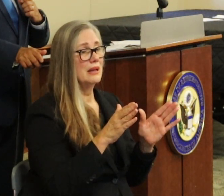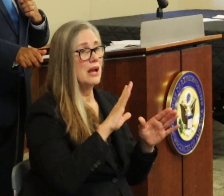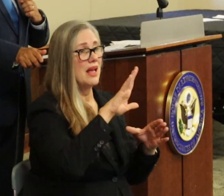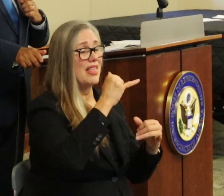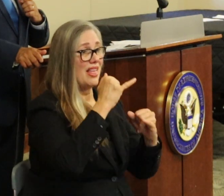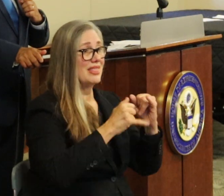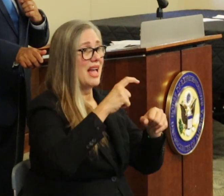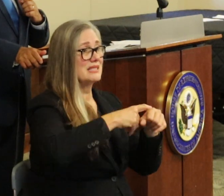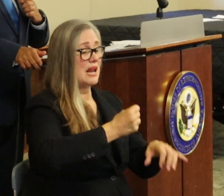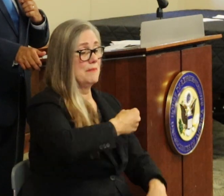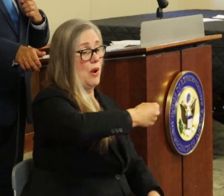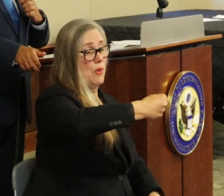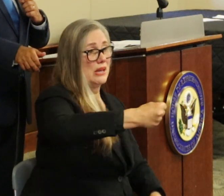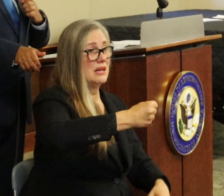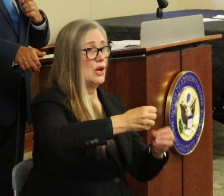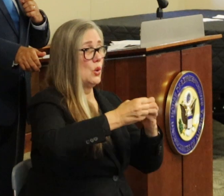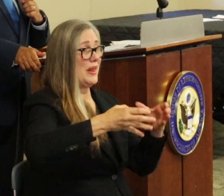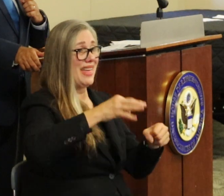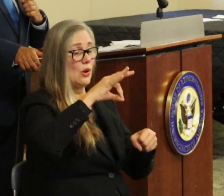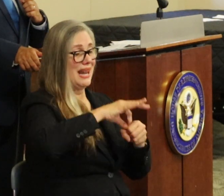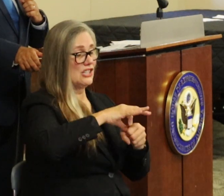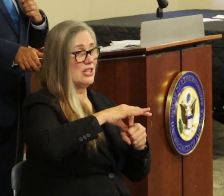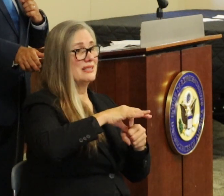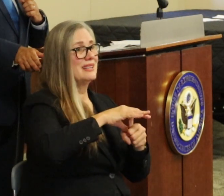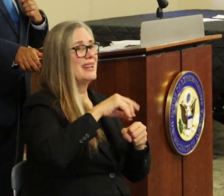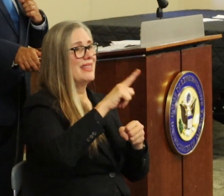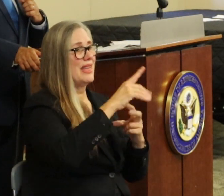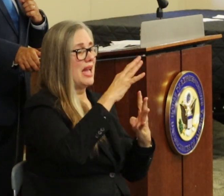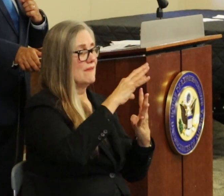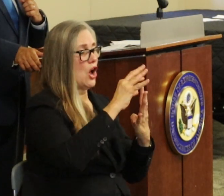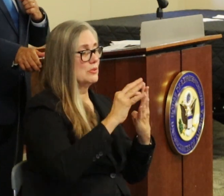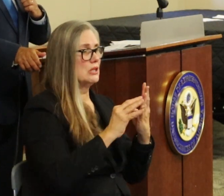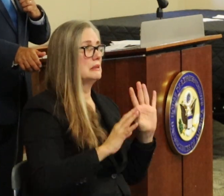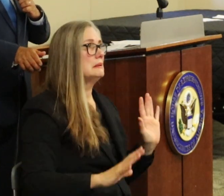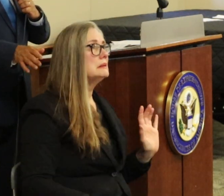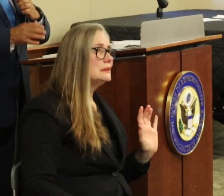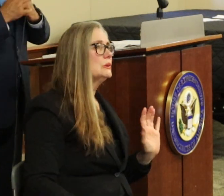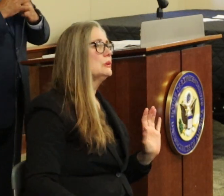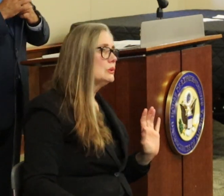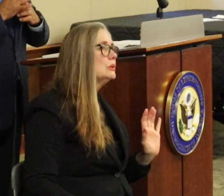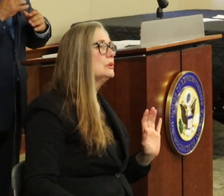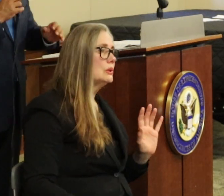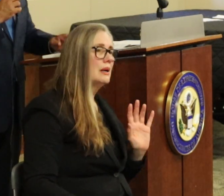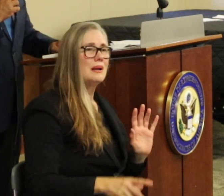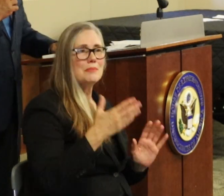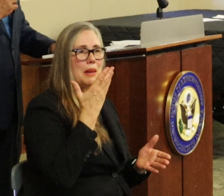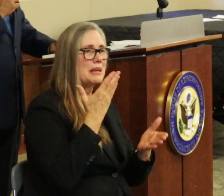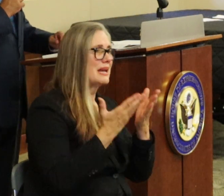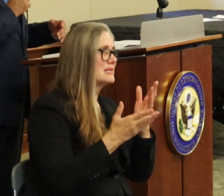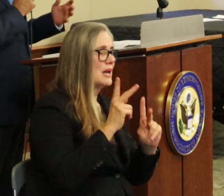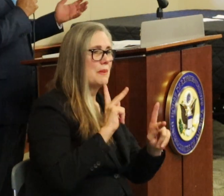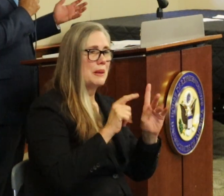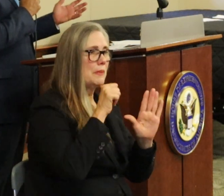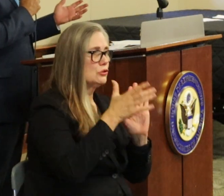them done without public election. They have that option in their ruling. Well, that's probably because people don't run. Yeah.